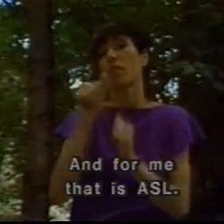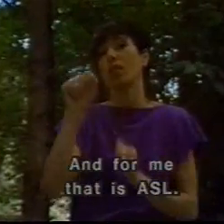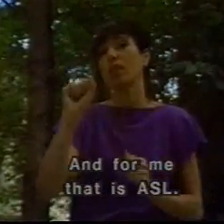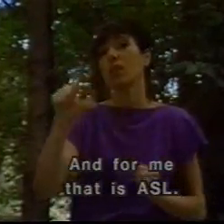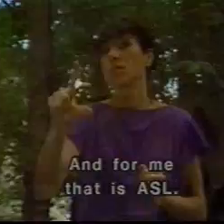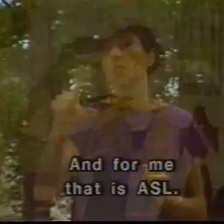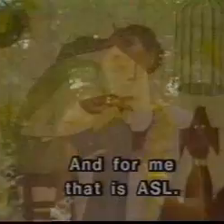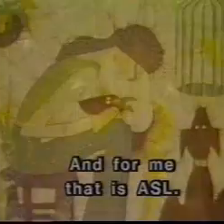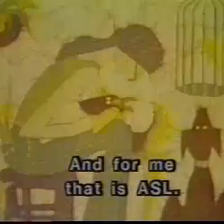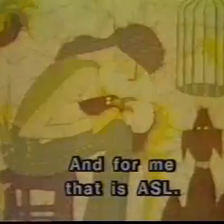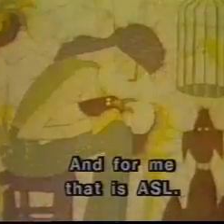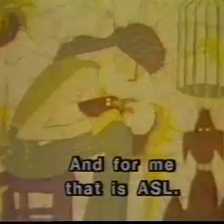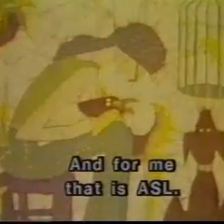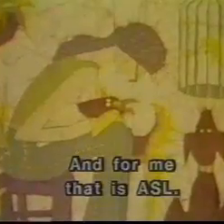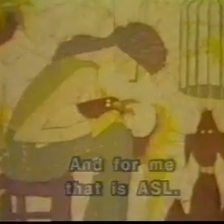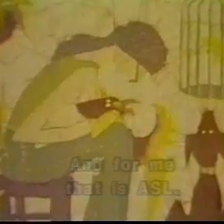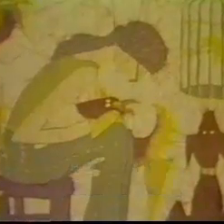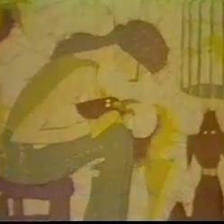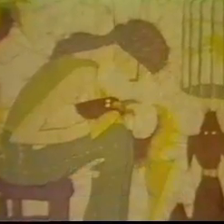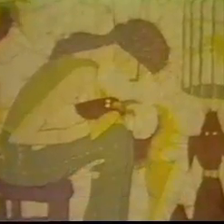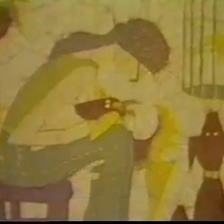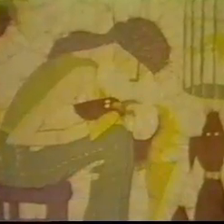that is ASL.